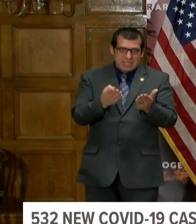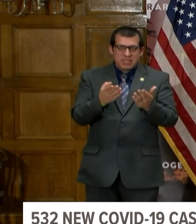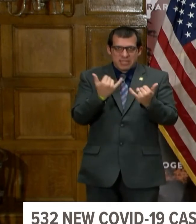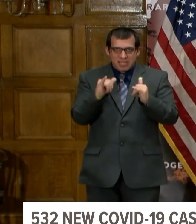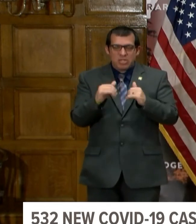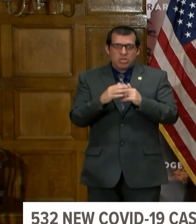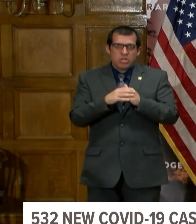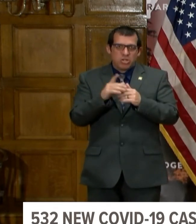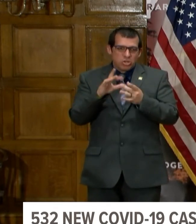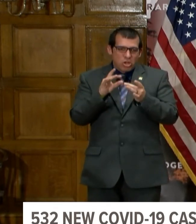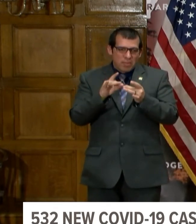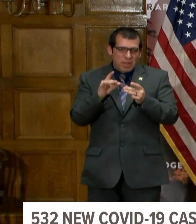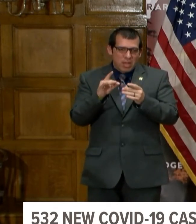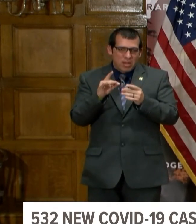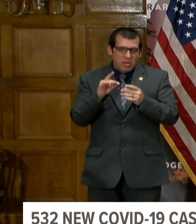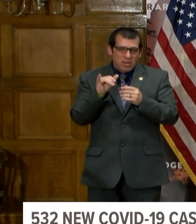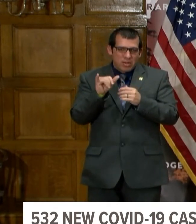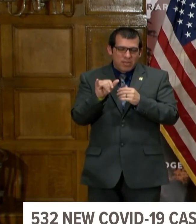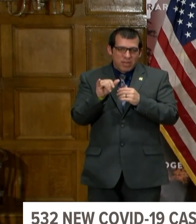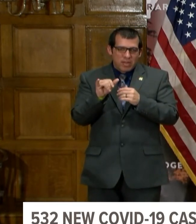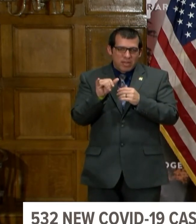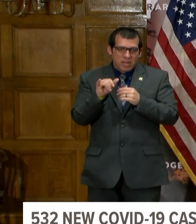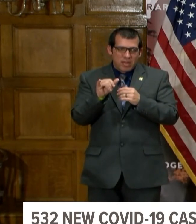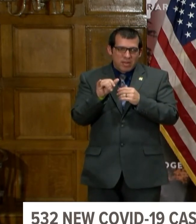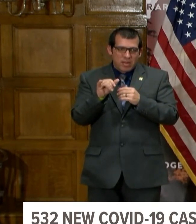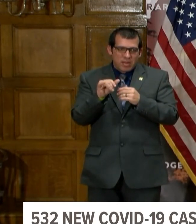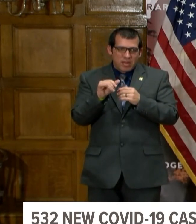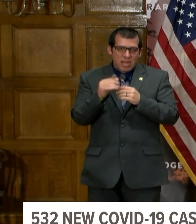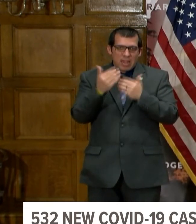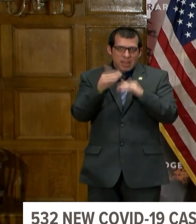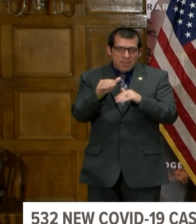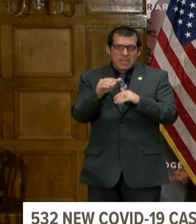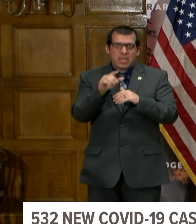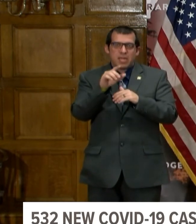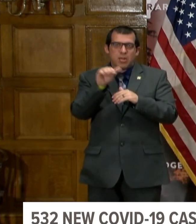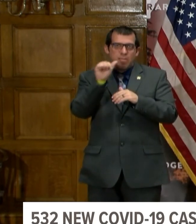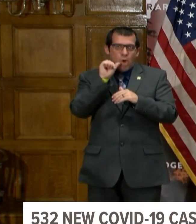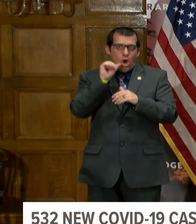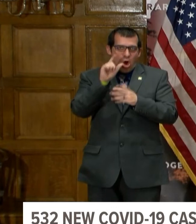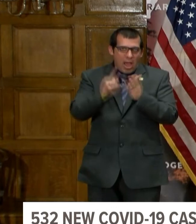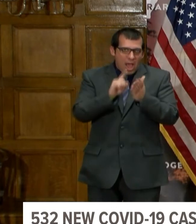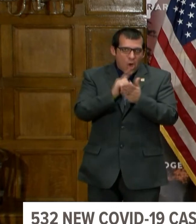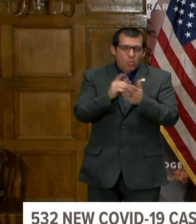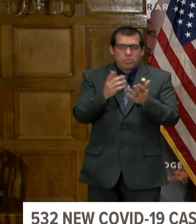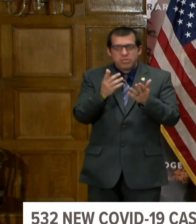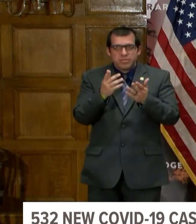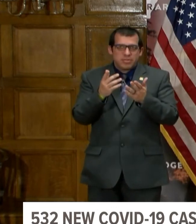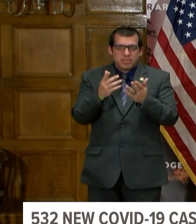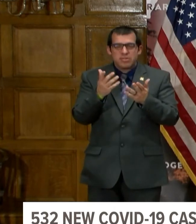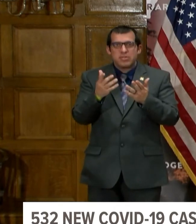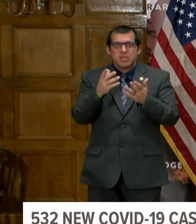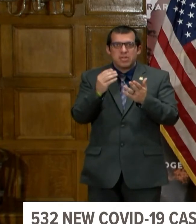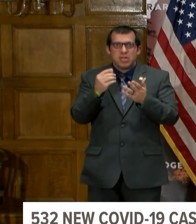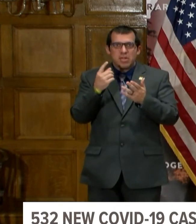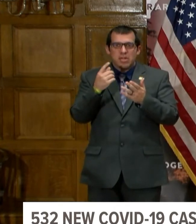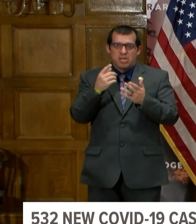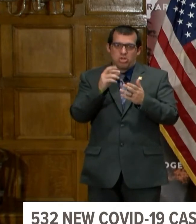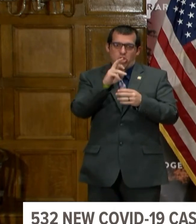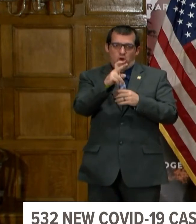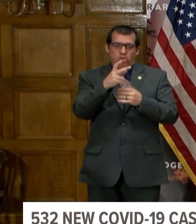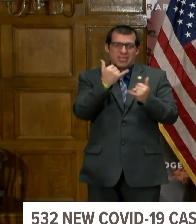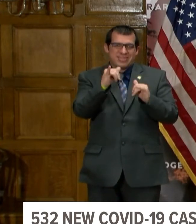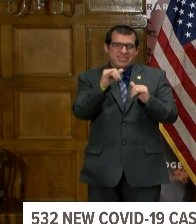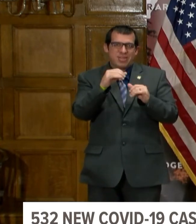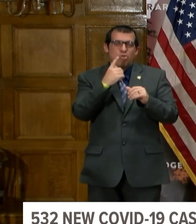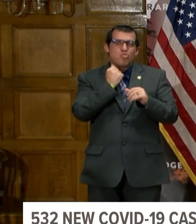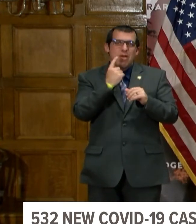in high transmission areas limiting bar hours. Want to see, and Arkansas is still in the red zone for new